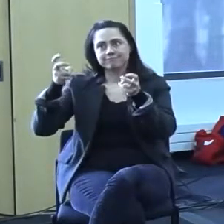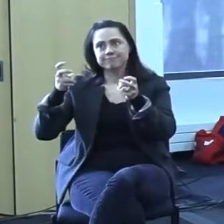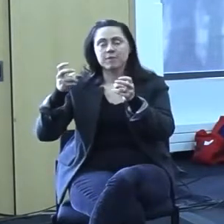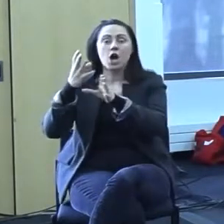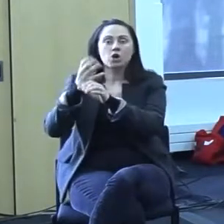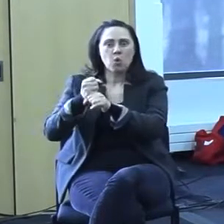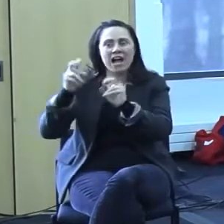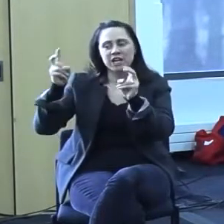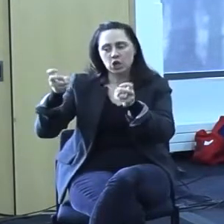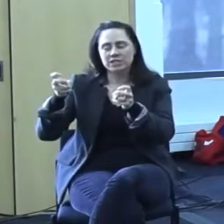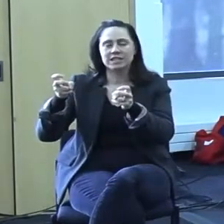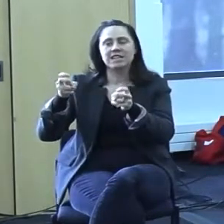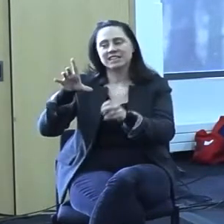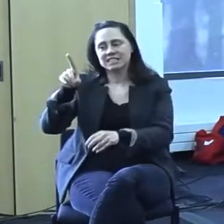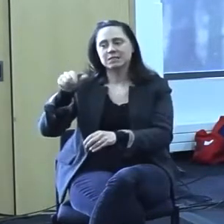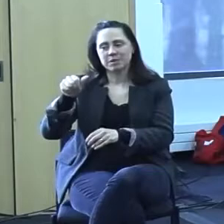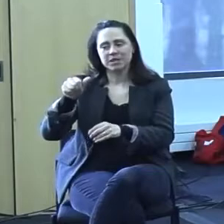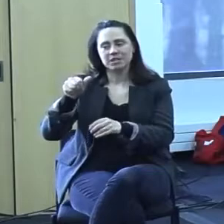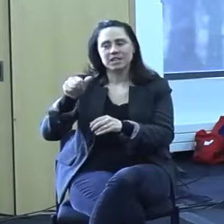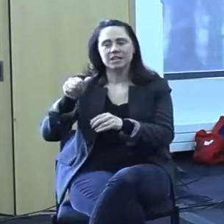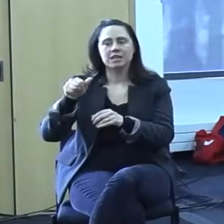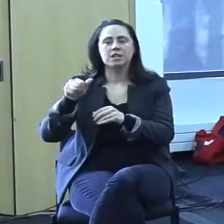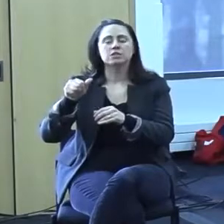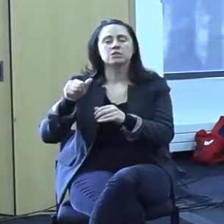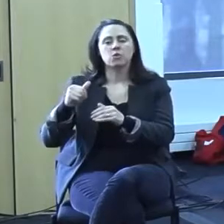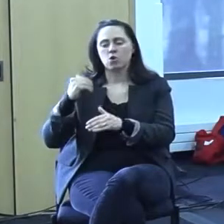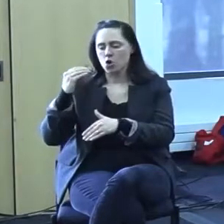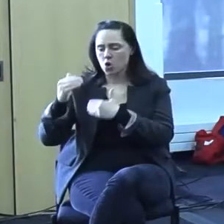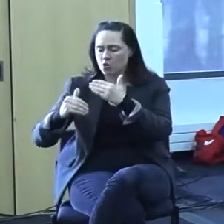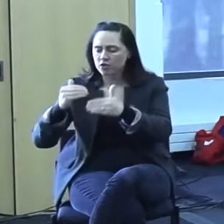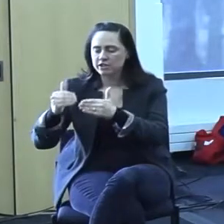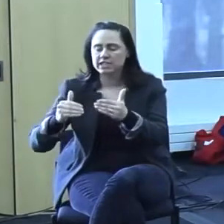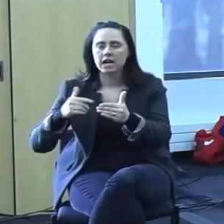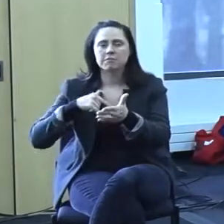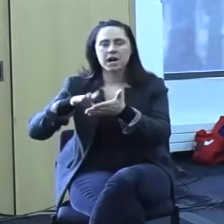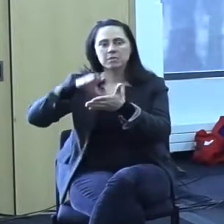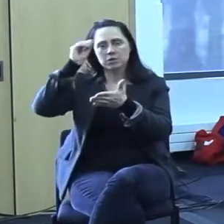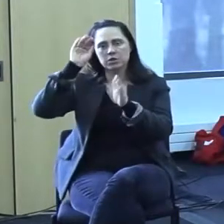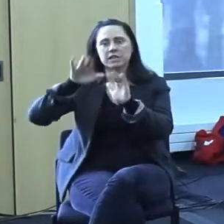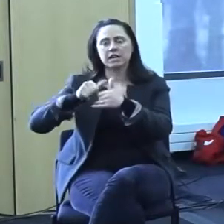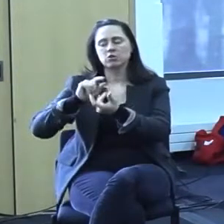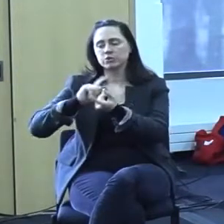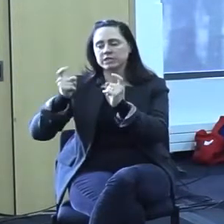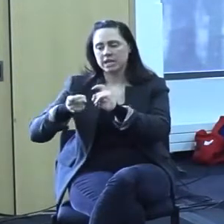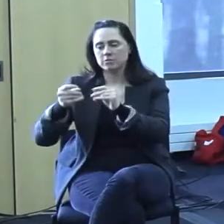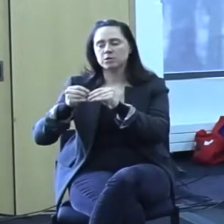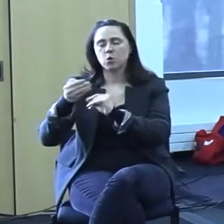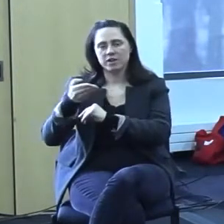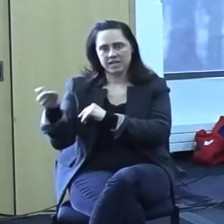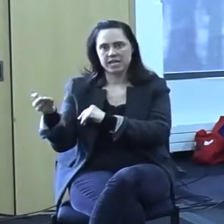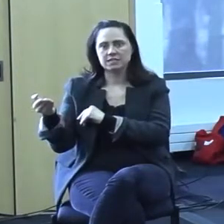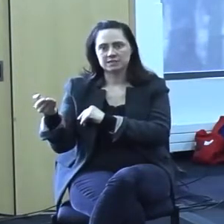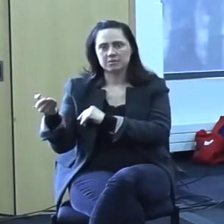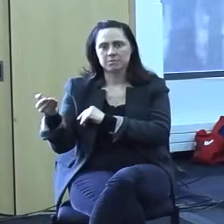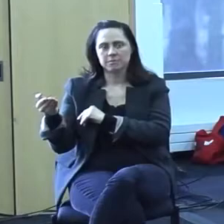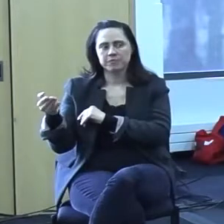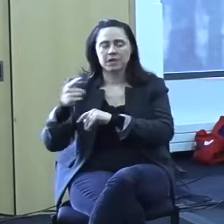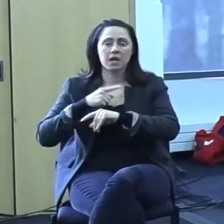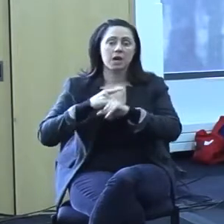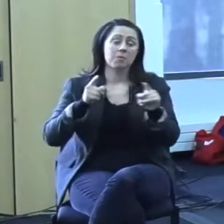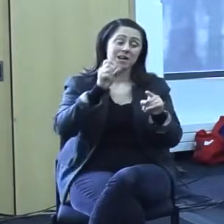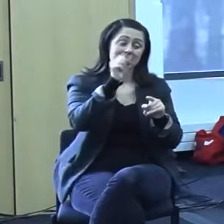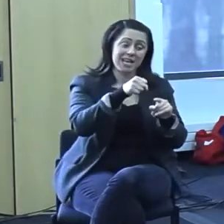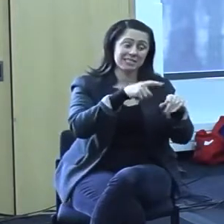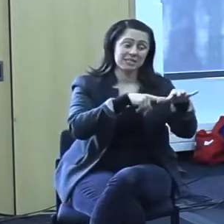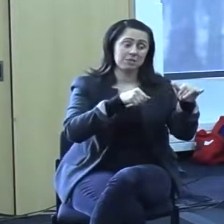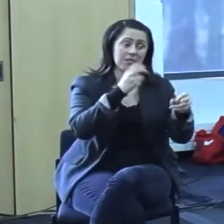it. So over time, I am learning how to adapt to more things. But yes, it's